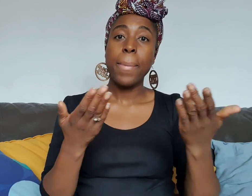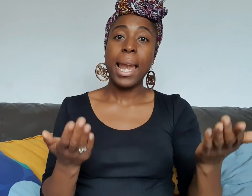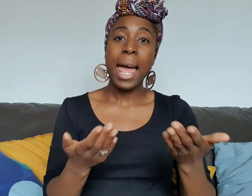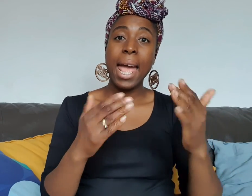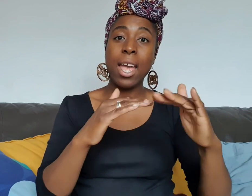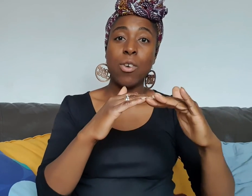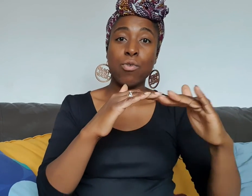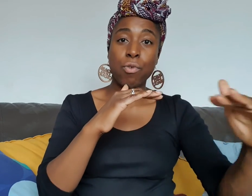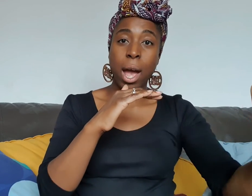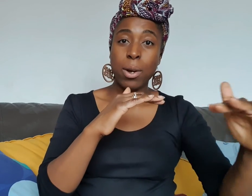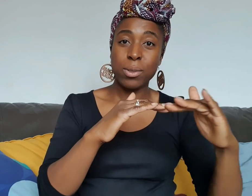Playground. Homework.